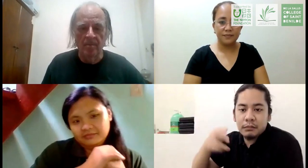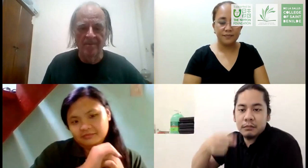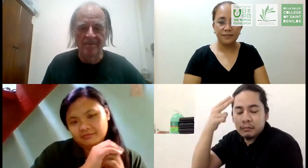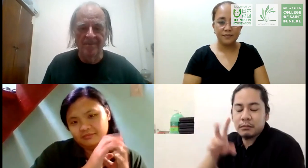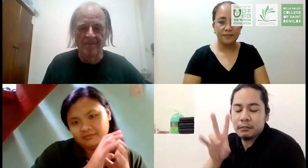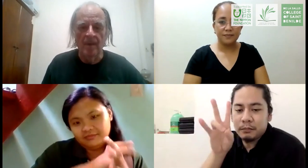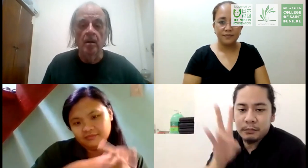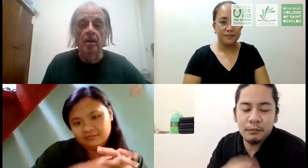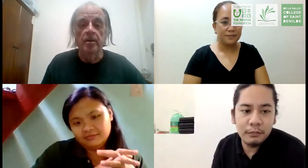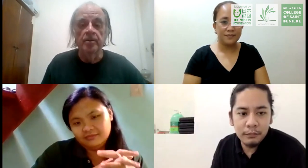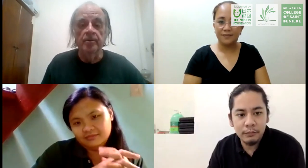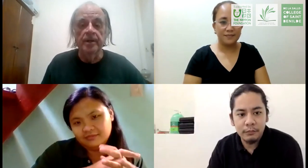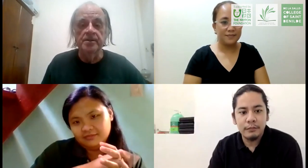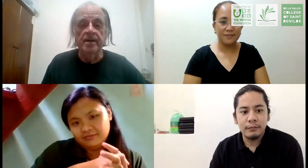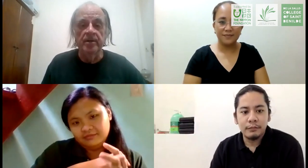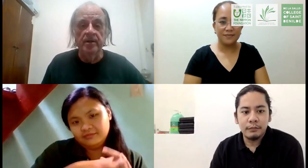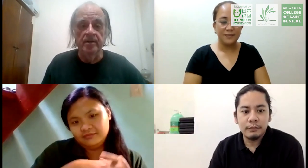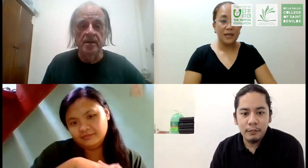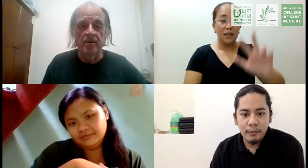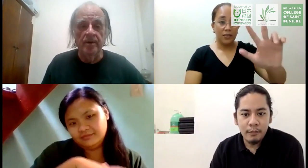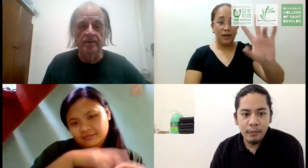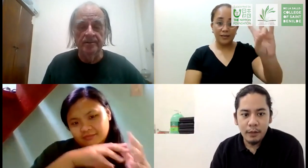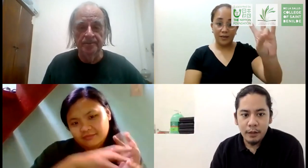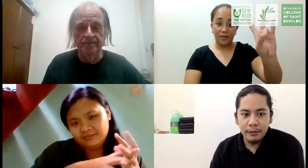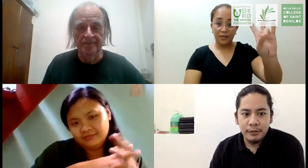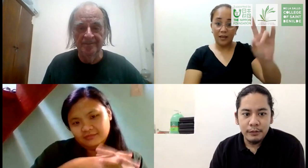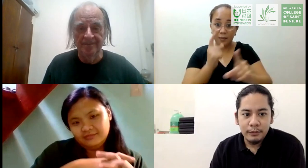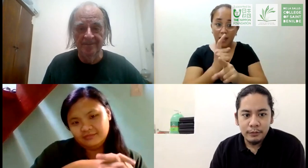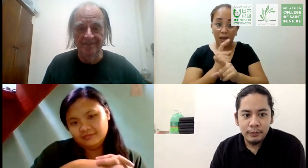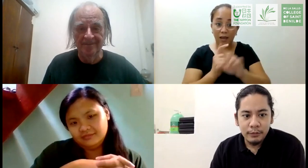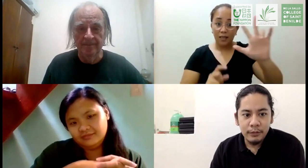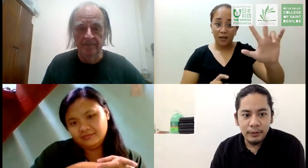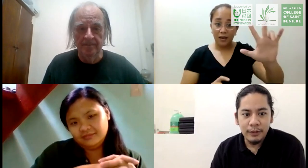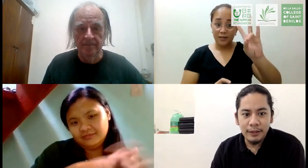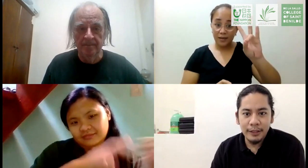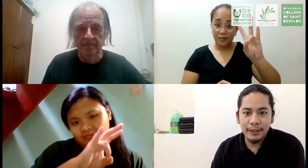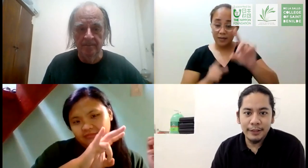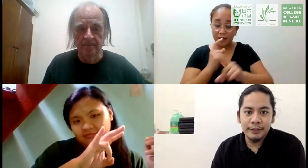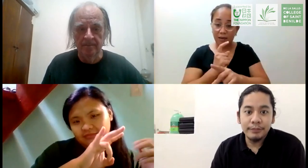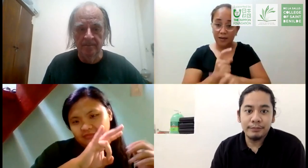wins. 3 and 7 then, is that correct?